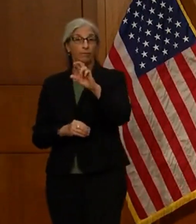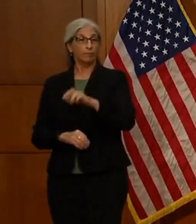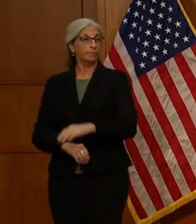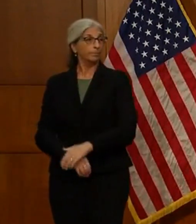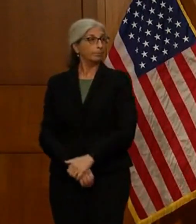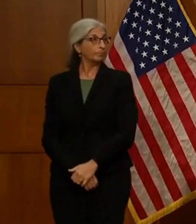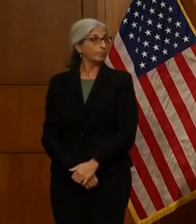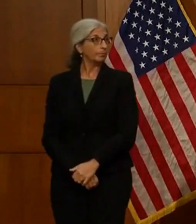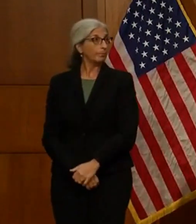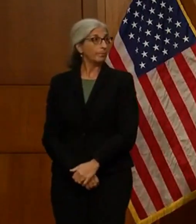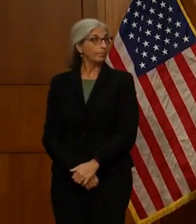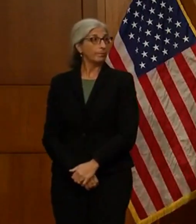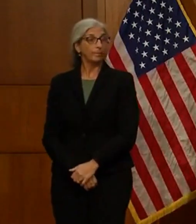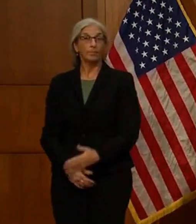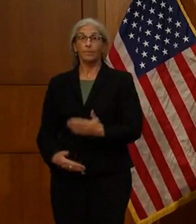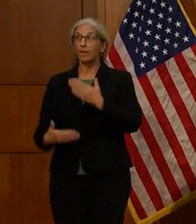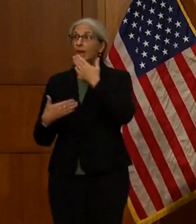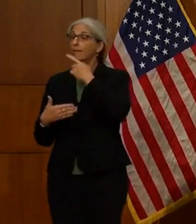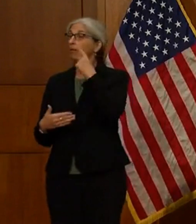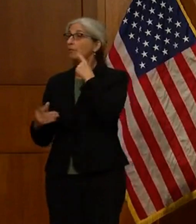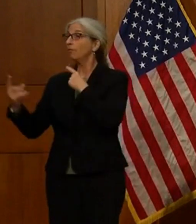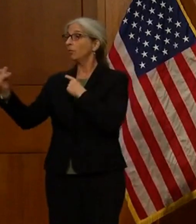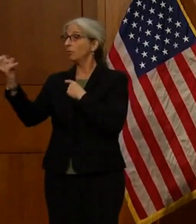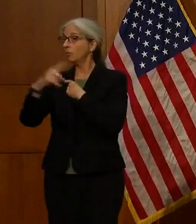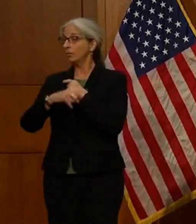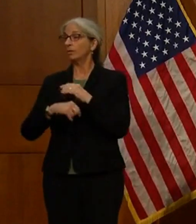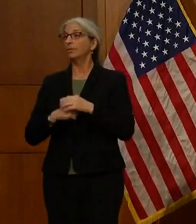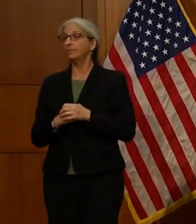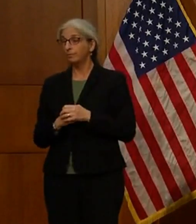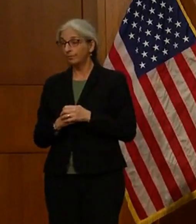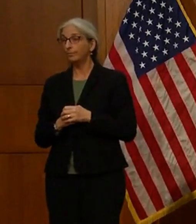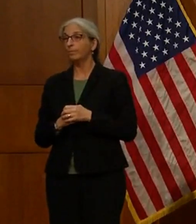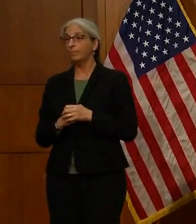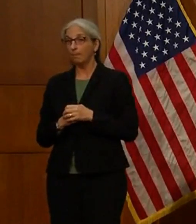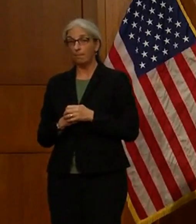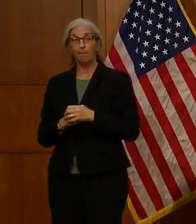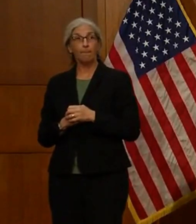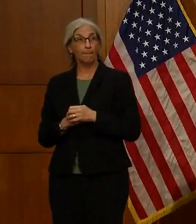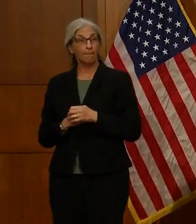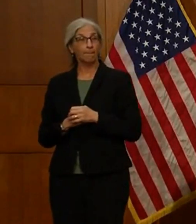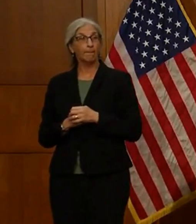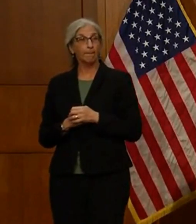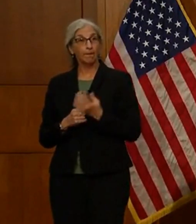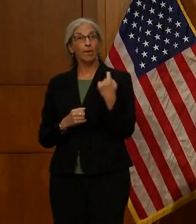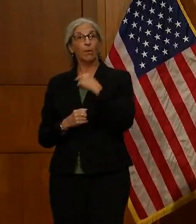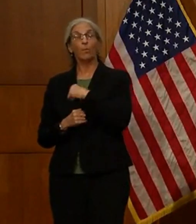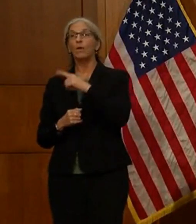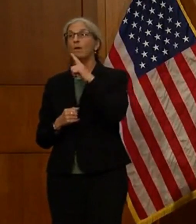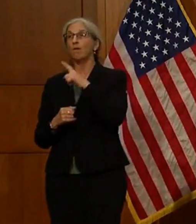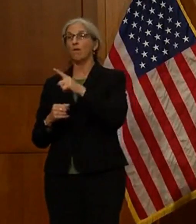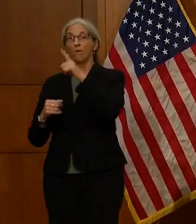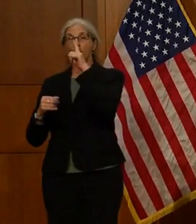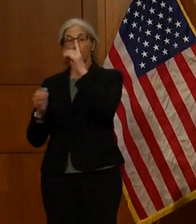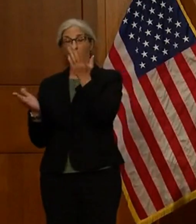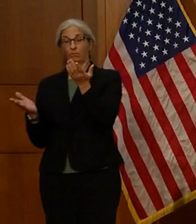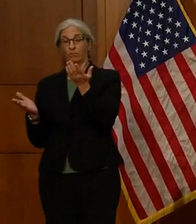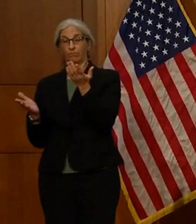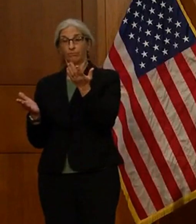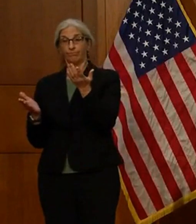you. Thank you for that question. We are preparing a dashboard that